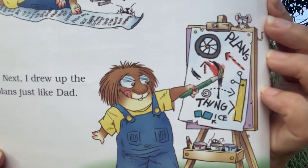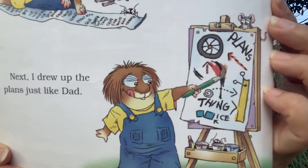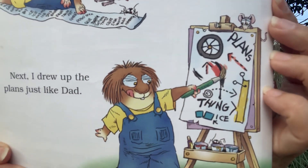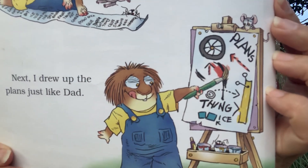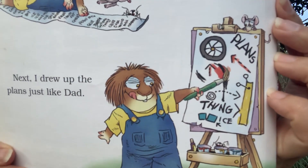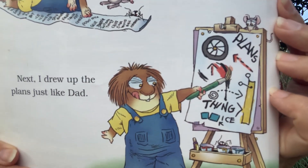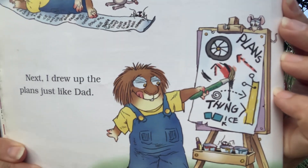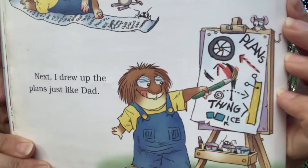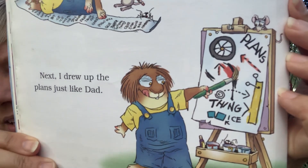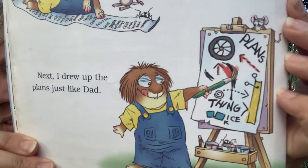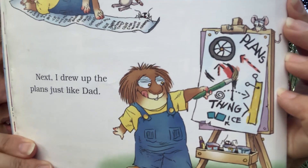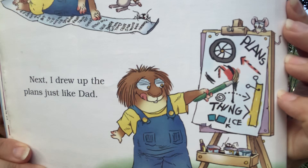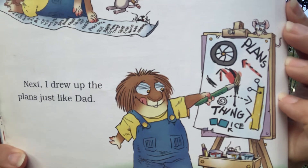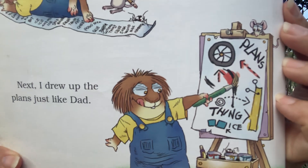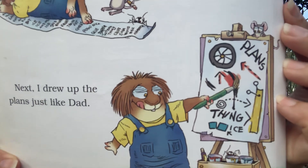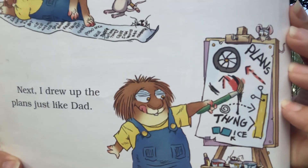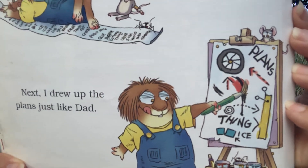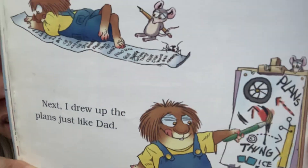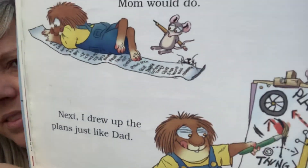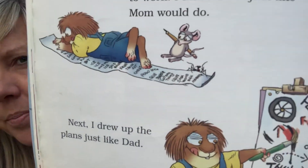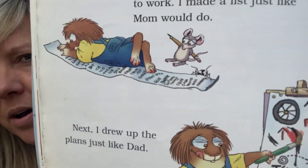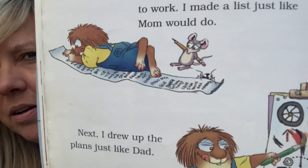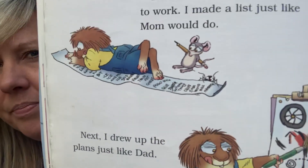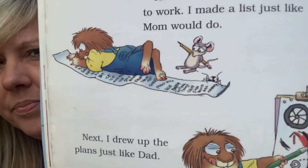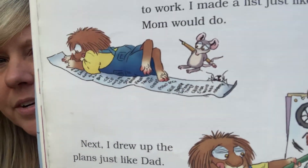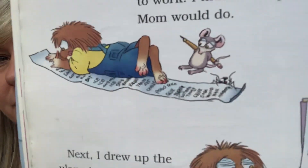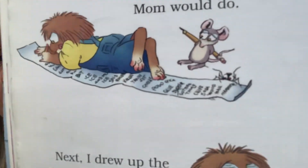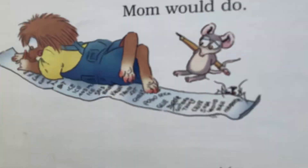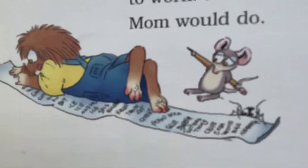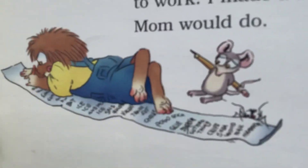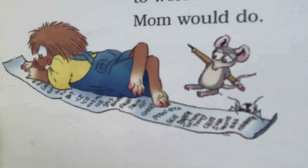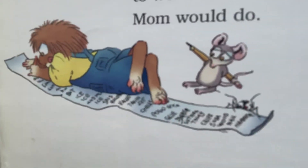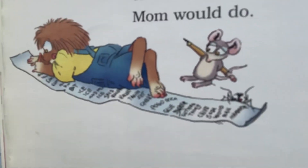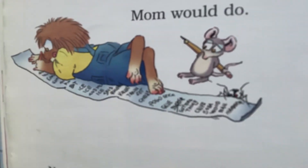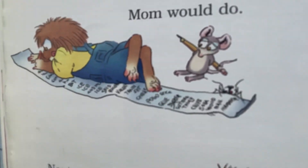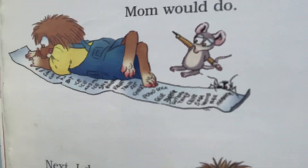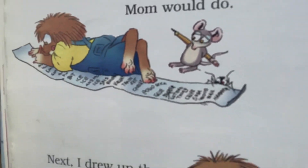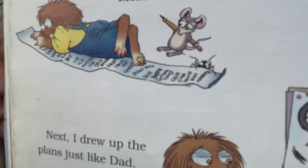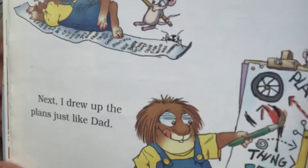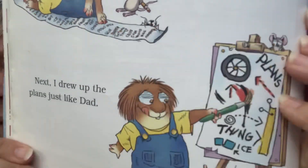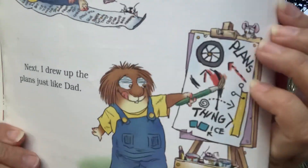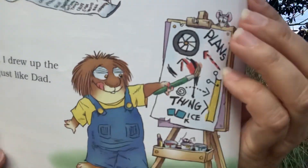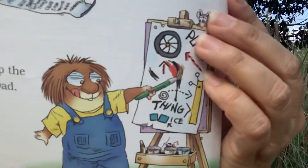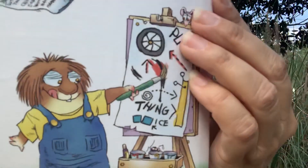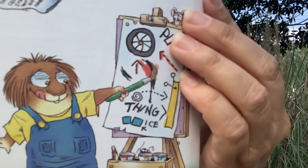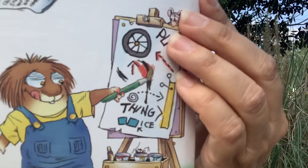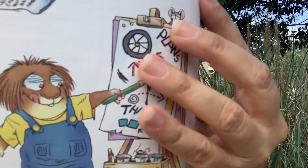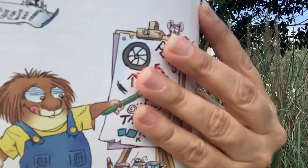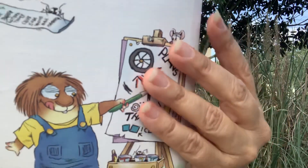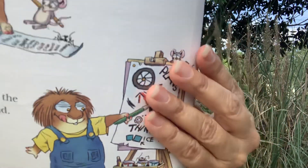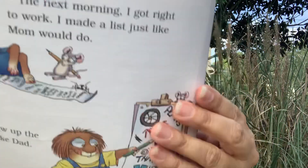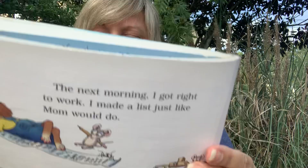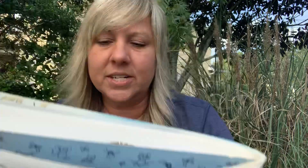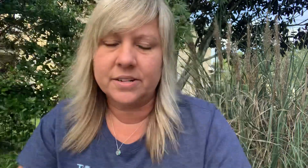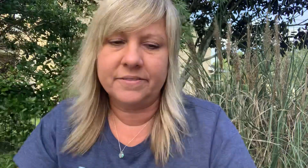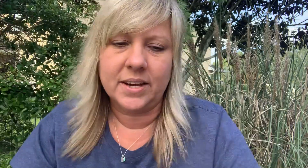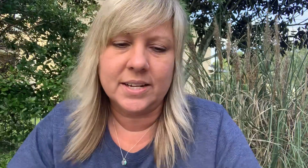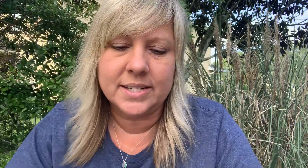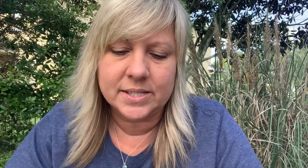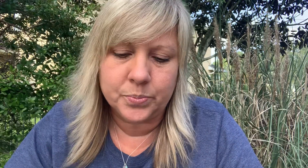you a coloring sheet and I bet you can find them all. There's the spider and the mouse. They're fun to find in his